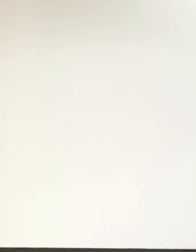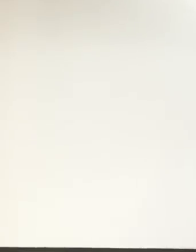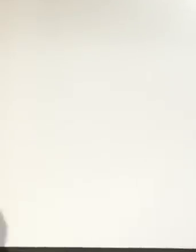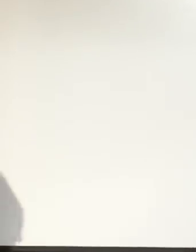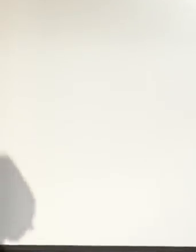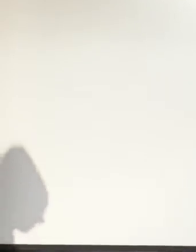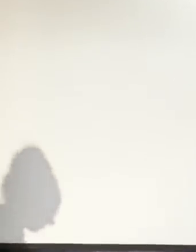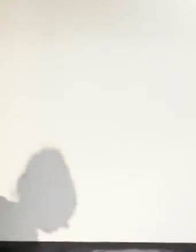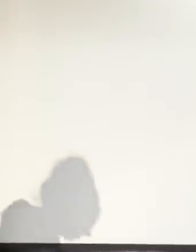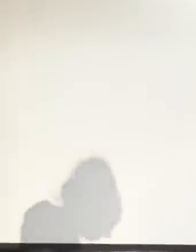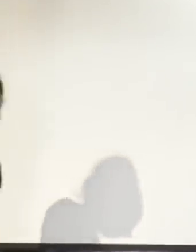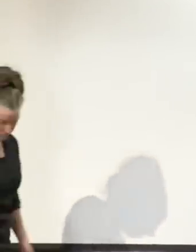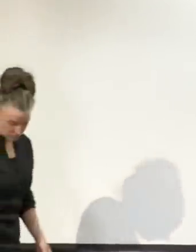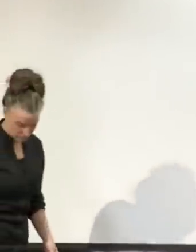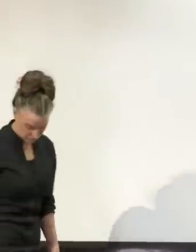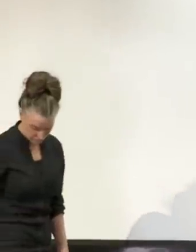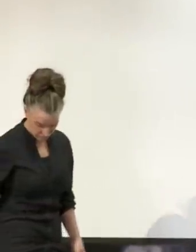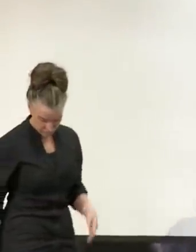ACT.